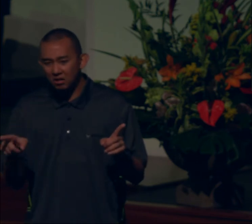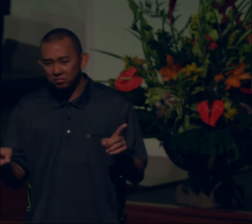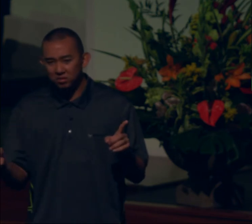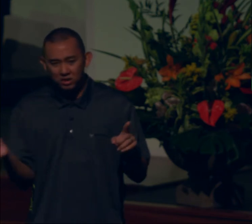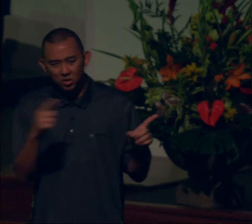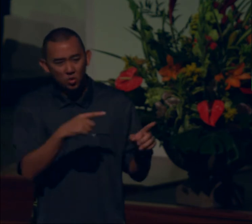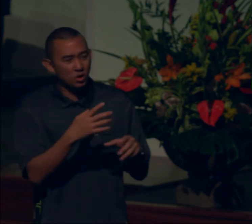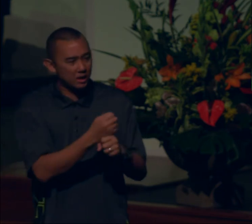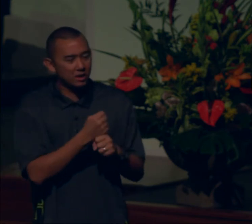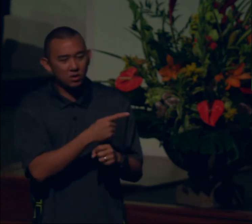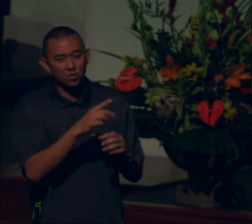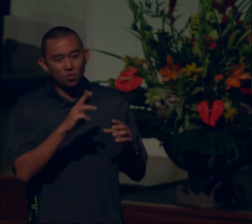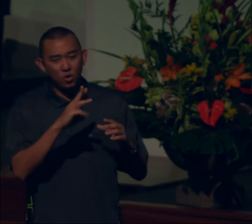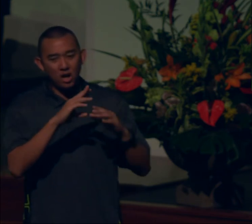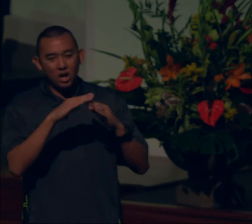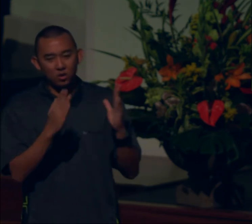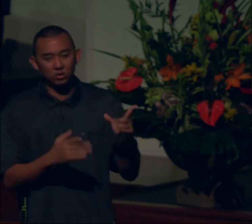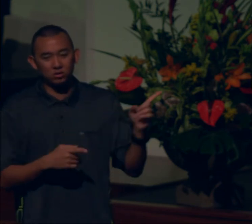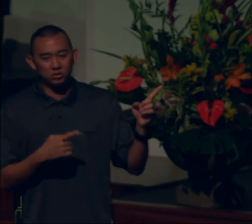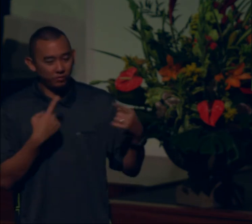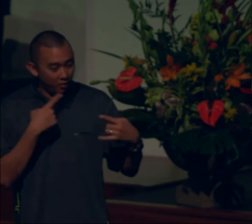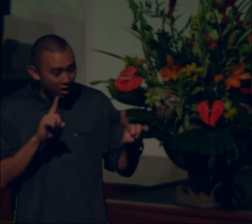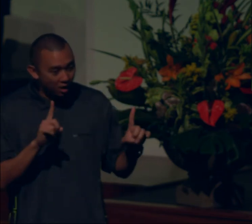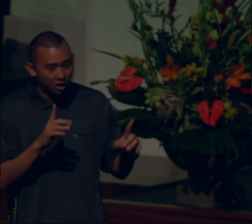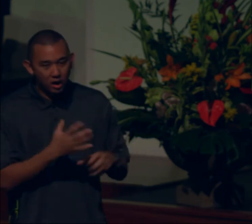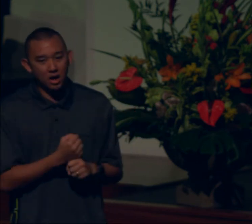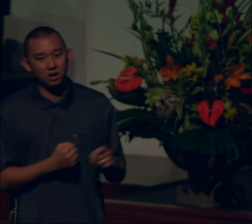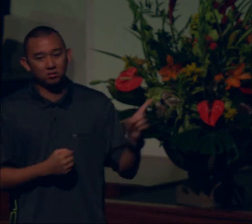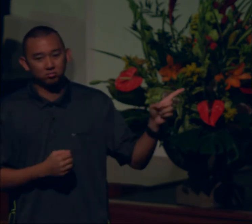He prayed, went, and he got it. And then